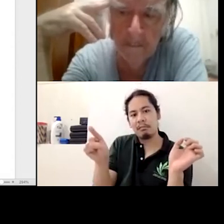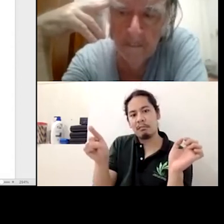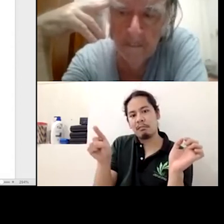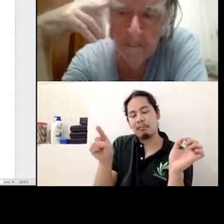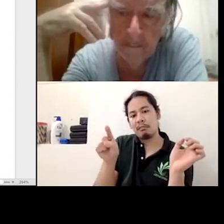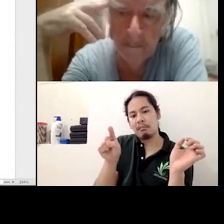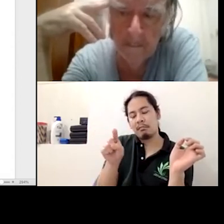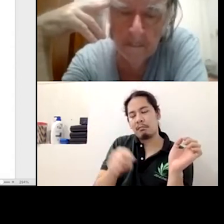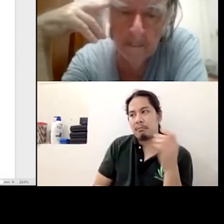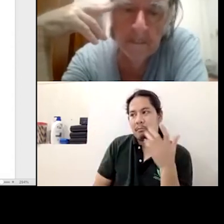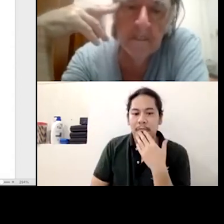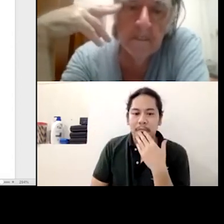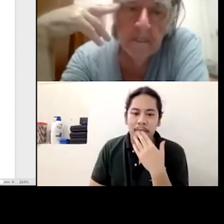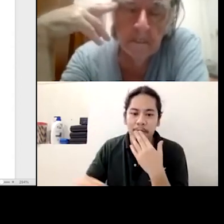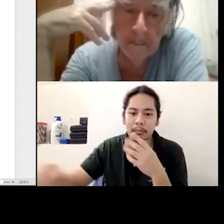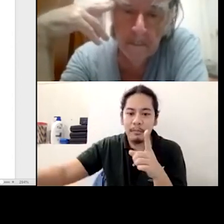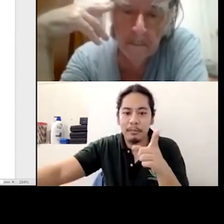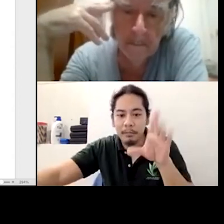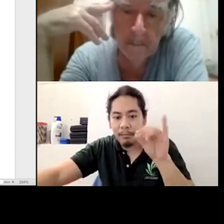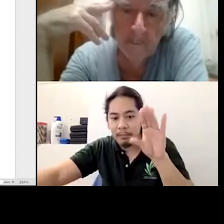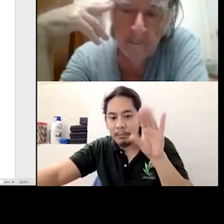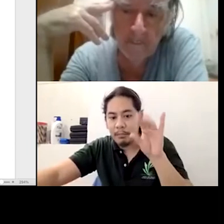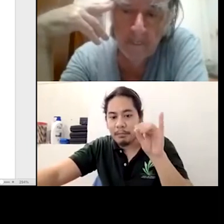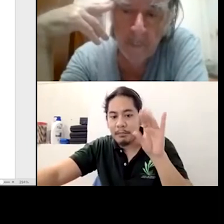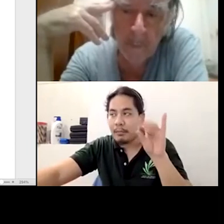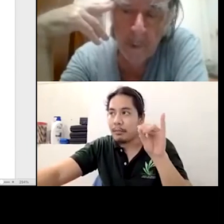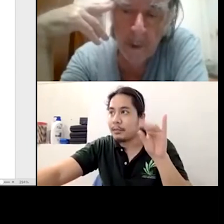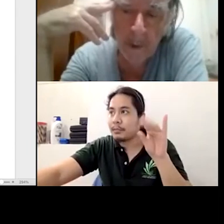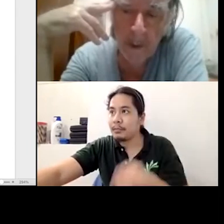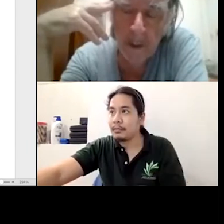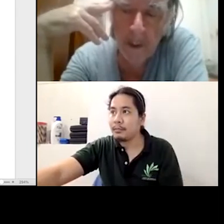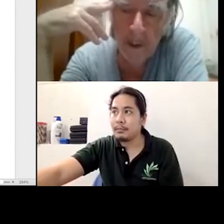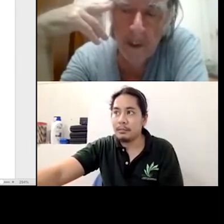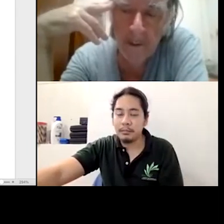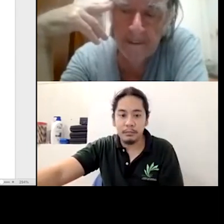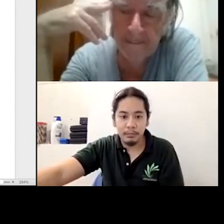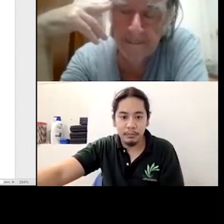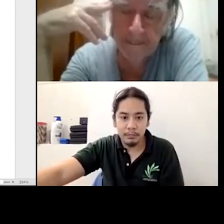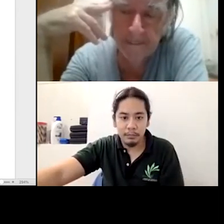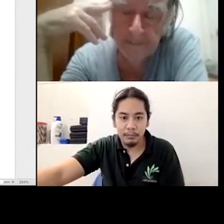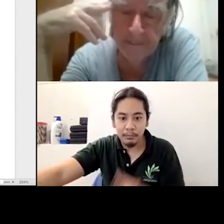so two. Okay. Well, anyway, I have to think about that. Yami, did you want to add?